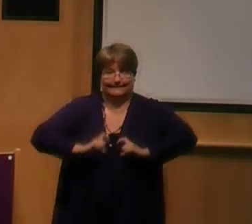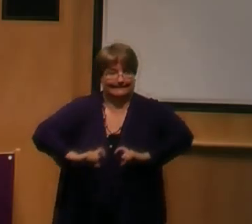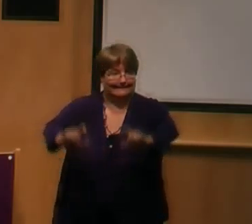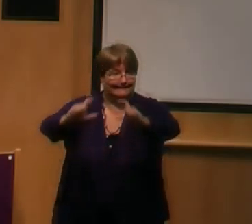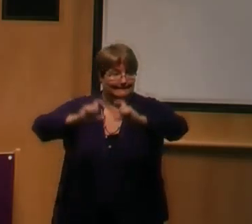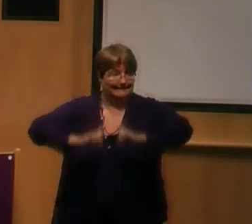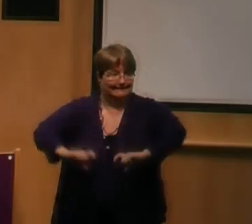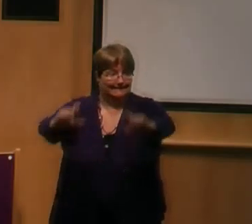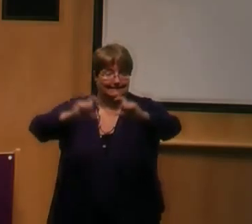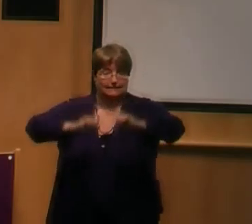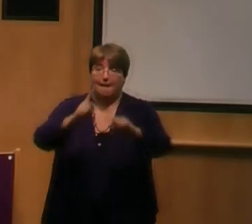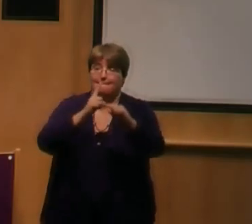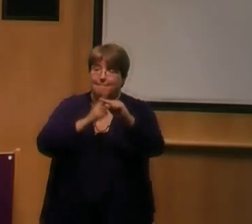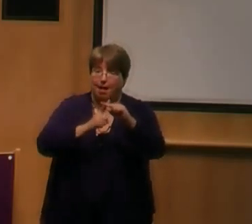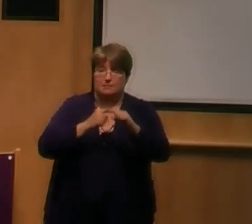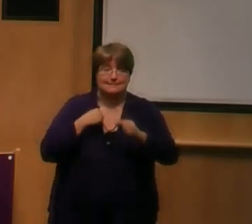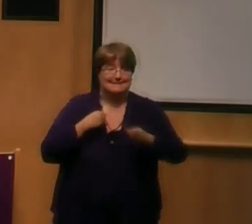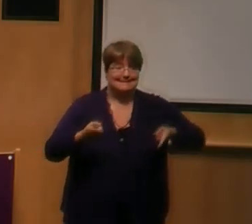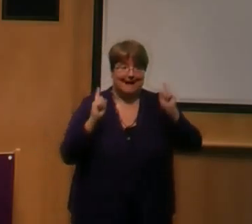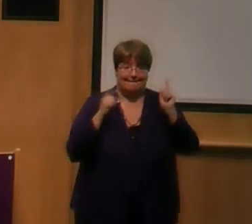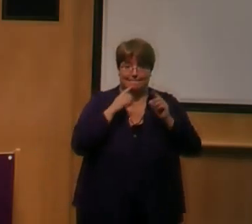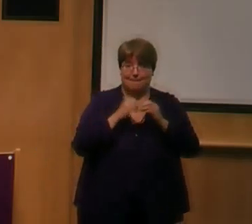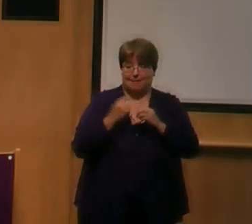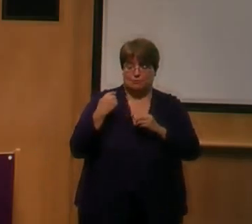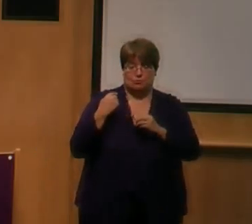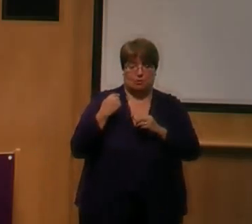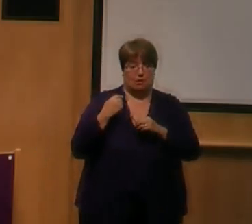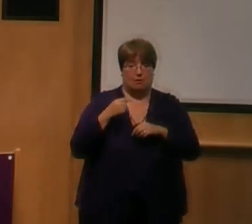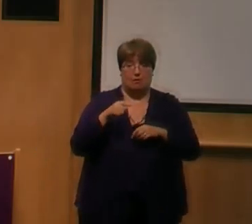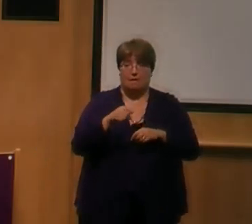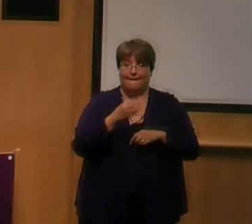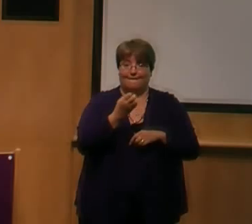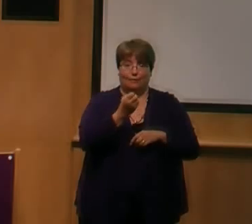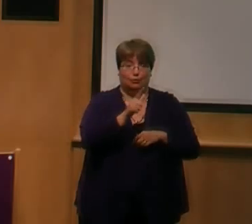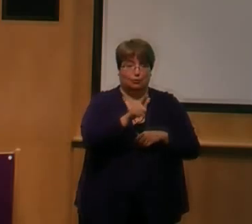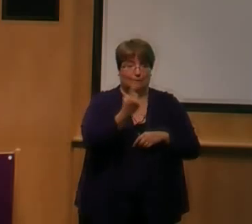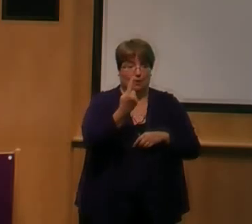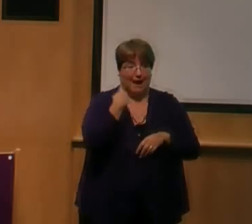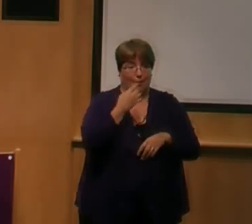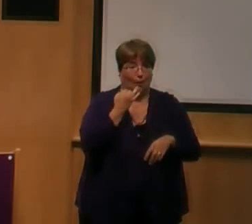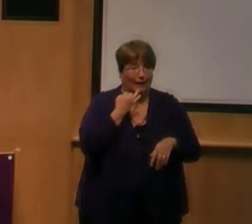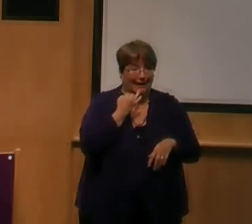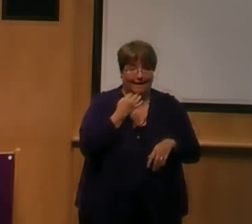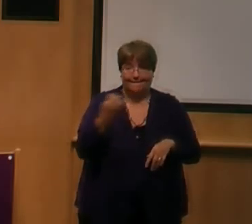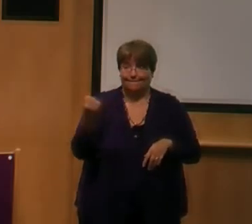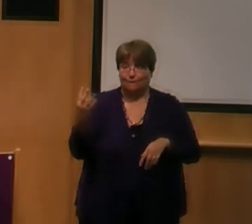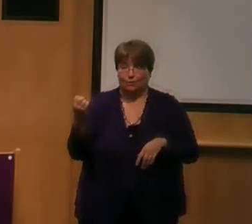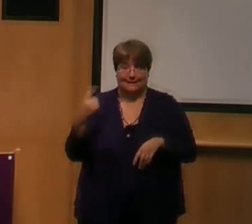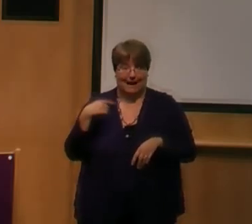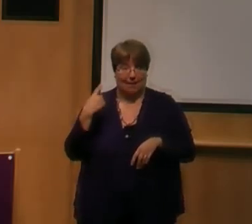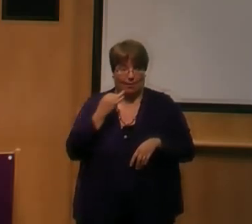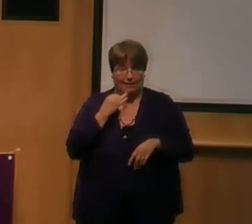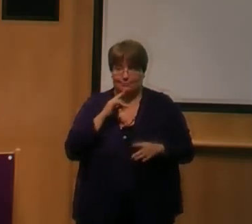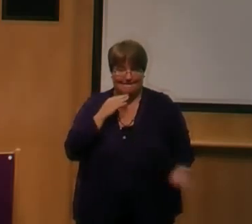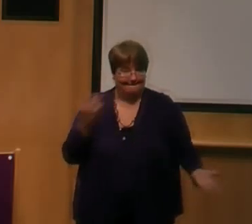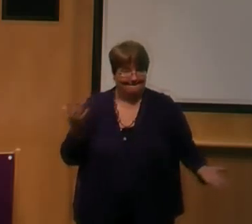And again, funding for the sustainability of the project has been a challenge. So we have put on there to start with